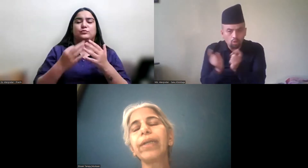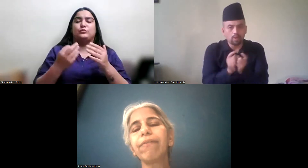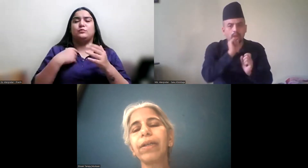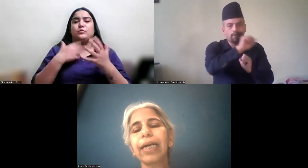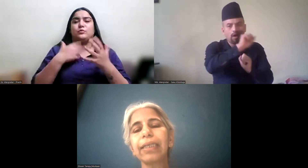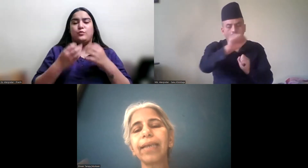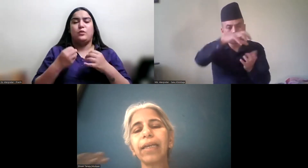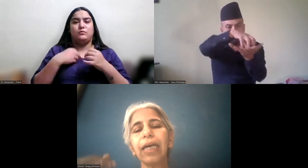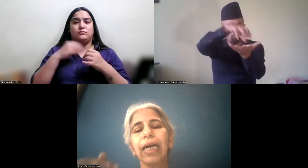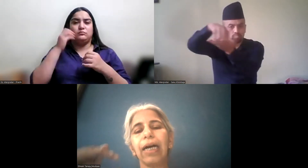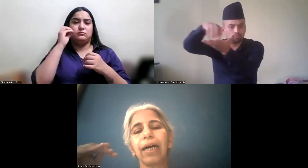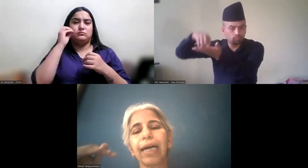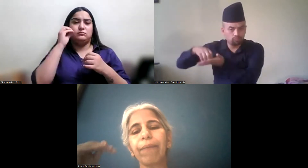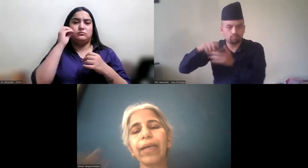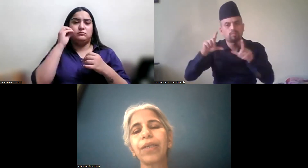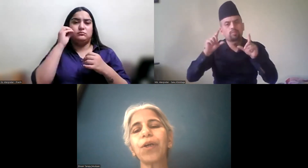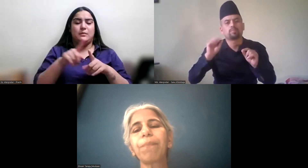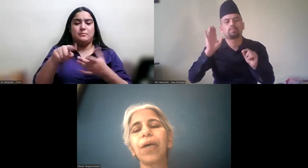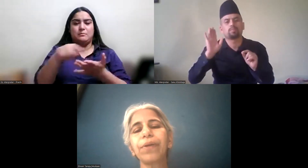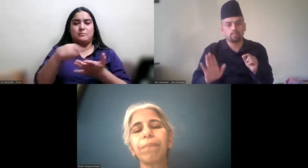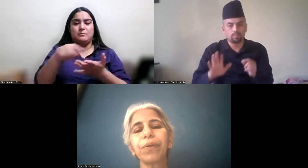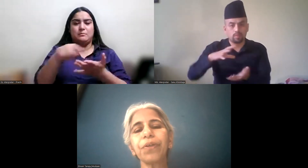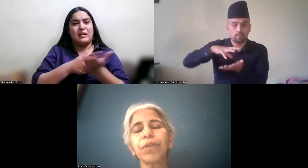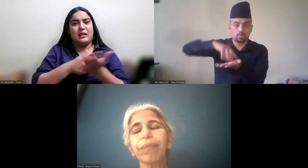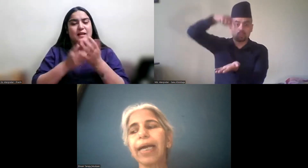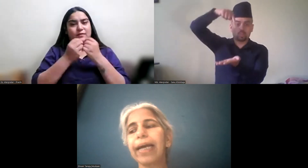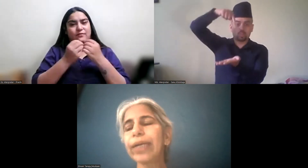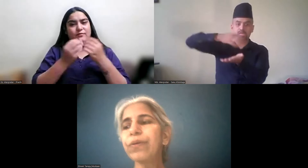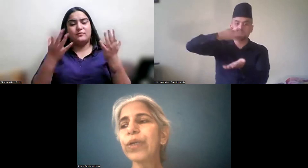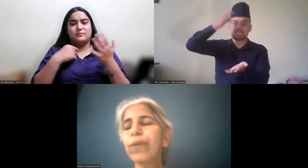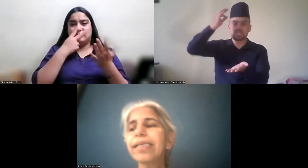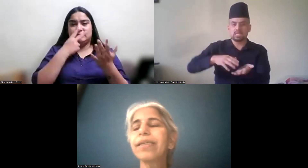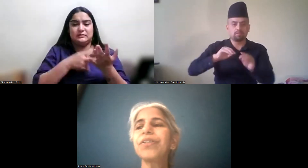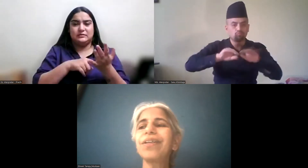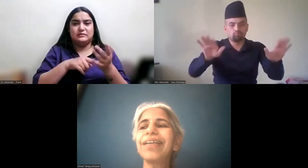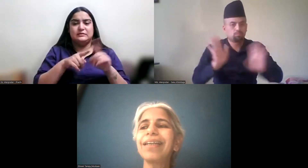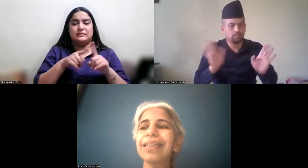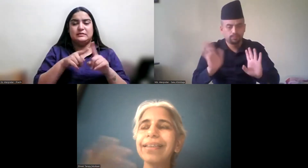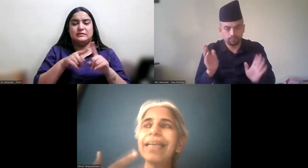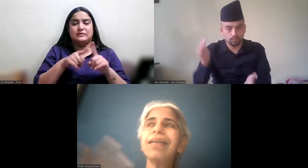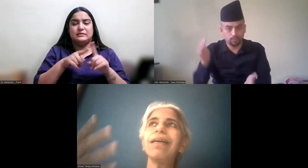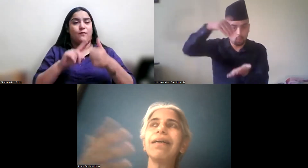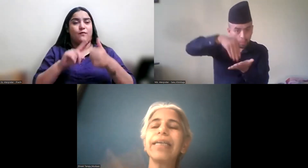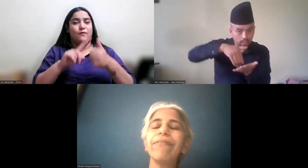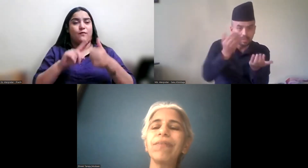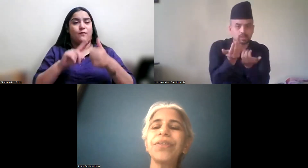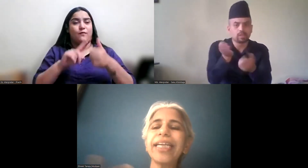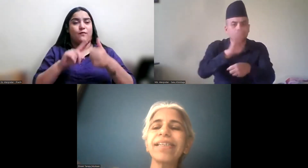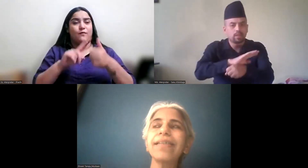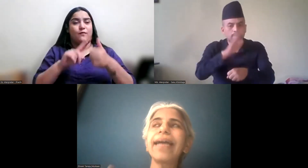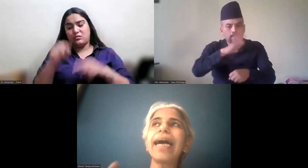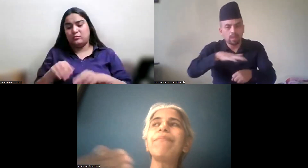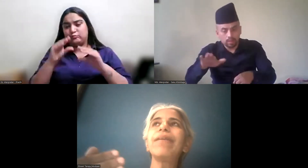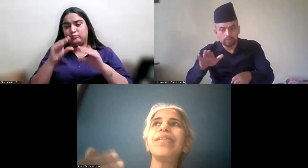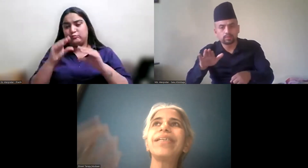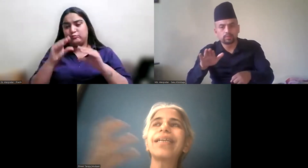ground level rather than coming as a top-down approach. And when you invest in children, then even if the change